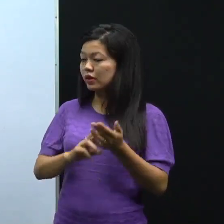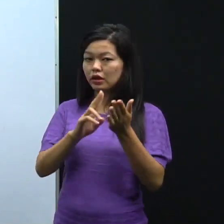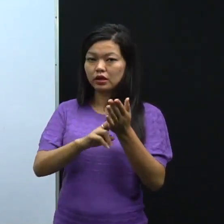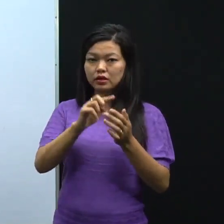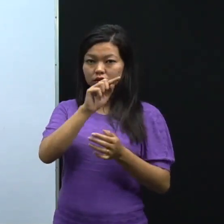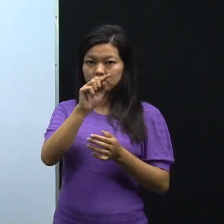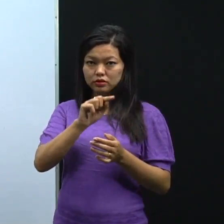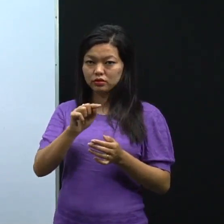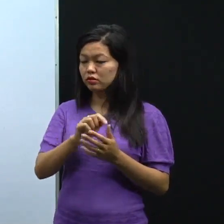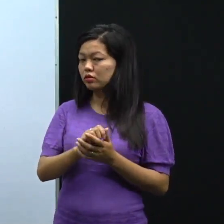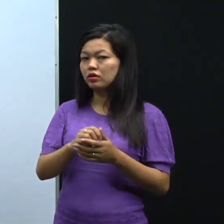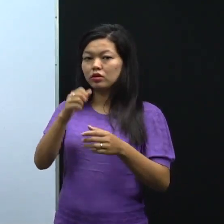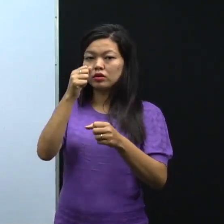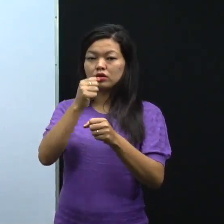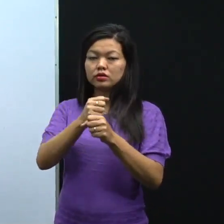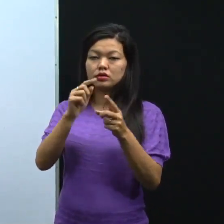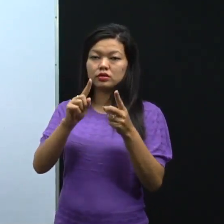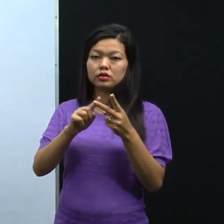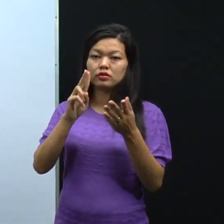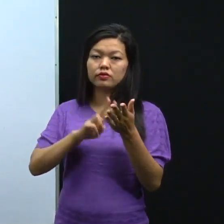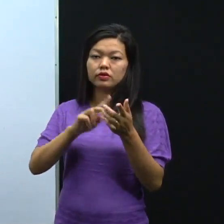This is given mass, okay, students, by